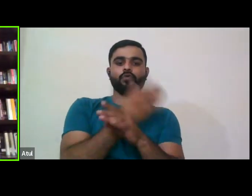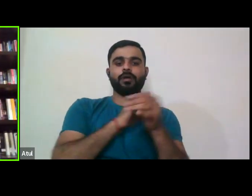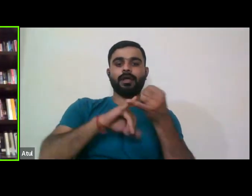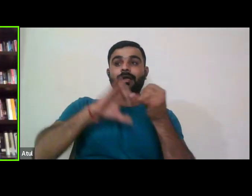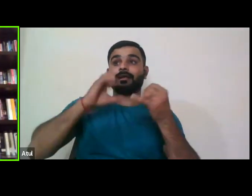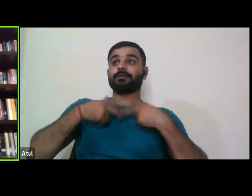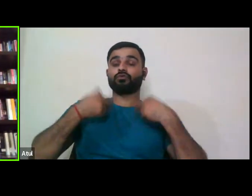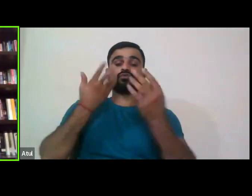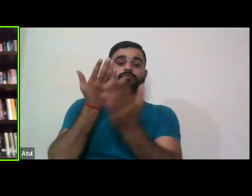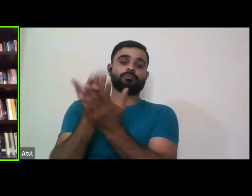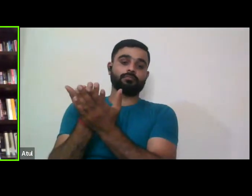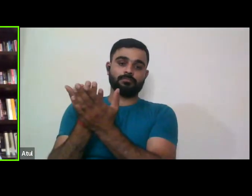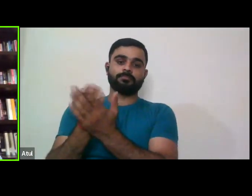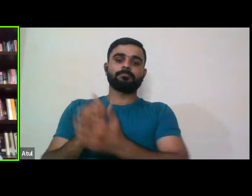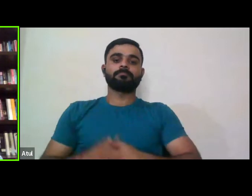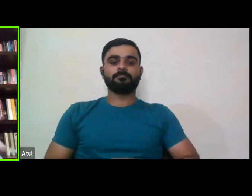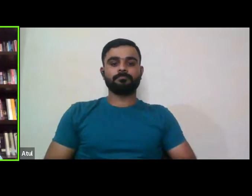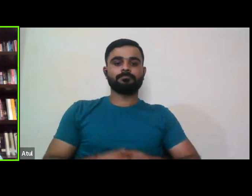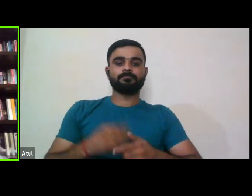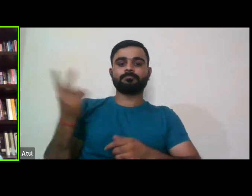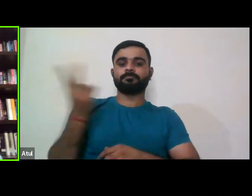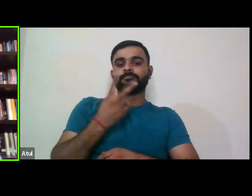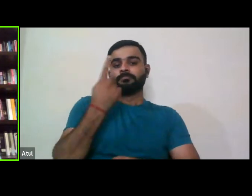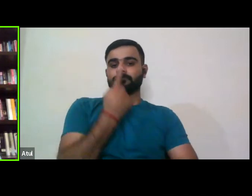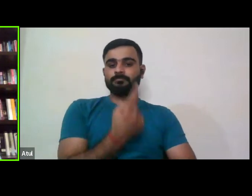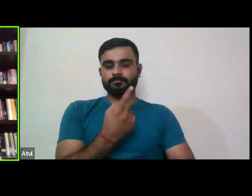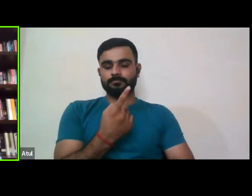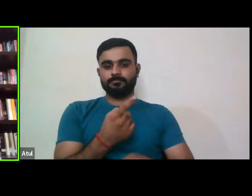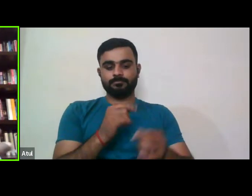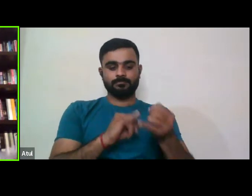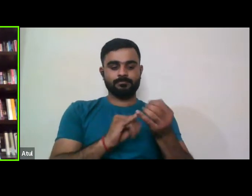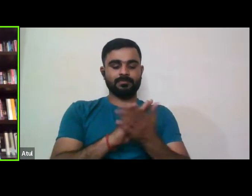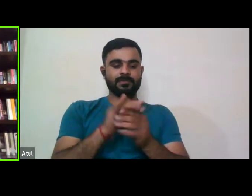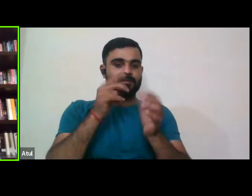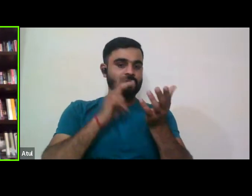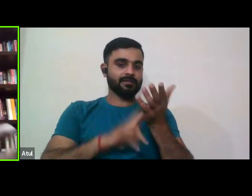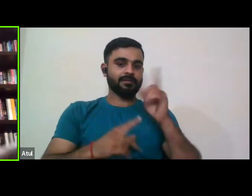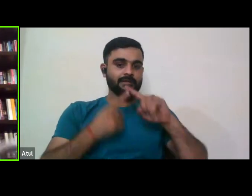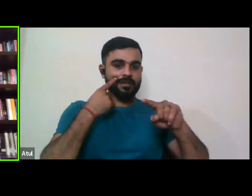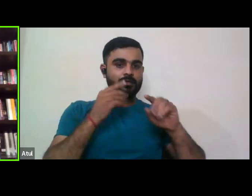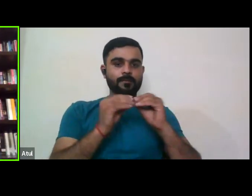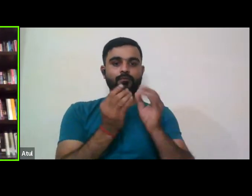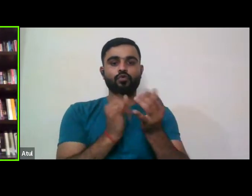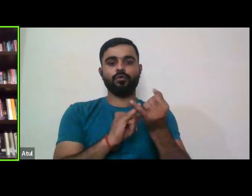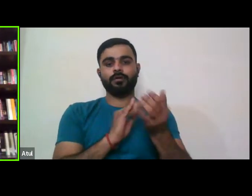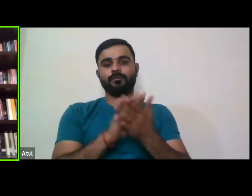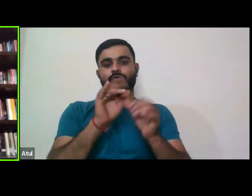Court, and both of them, one is filed by Shanti Bhushan and the other